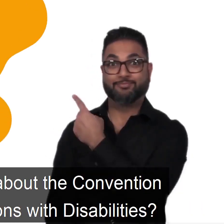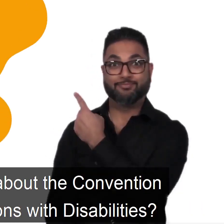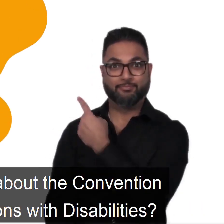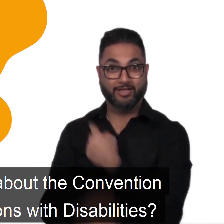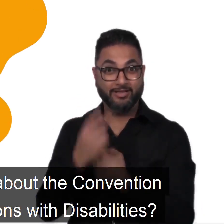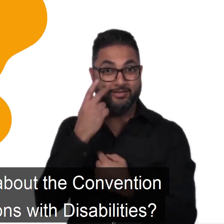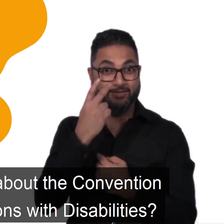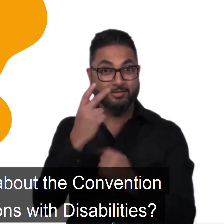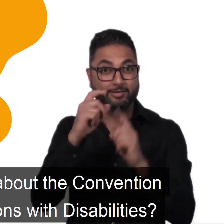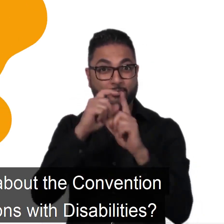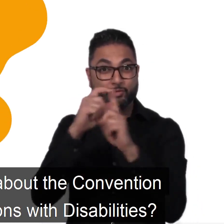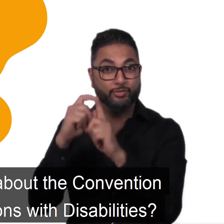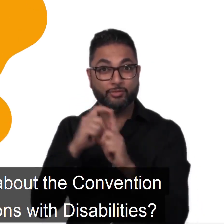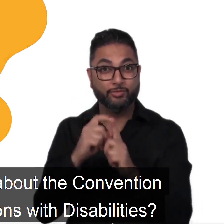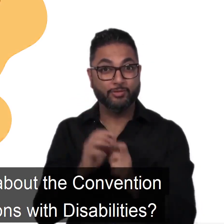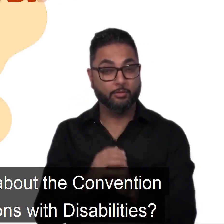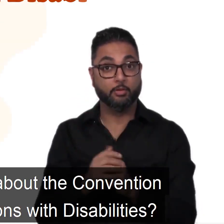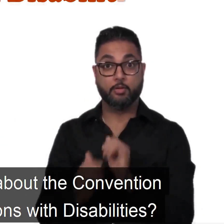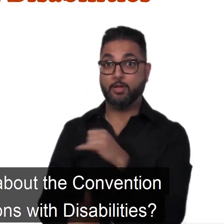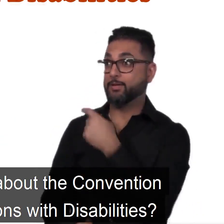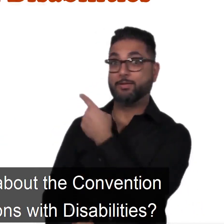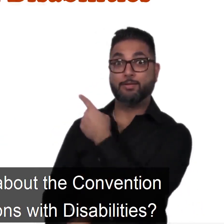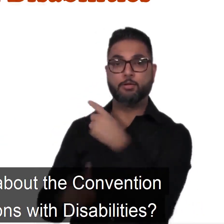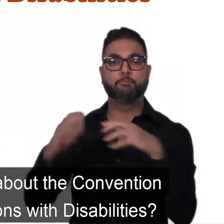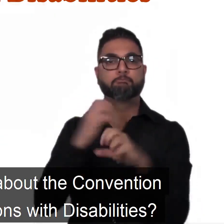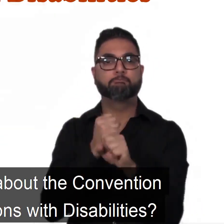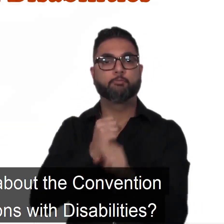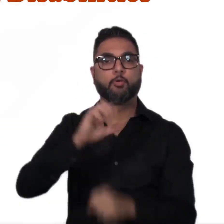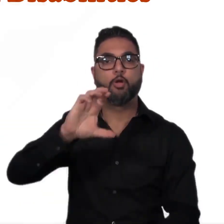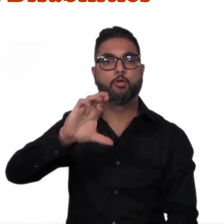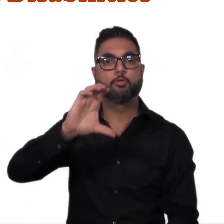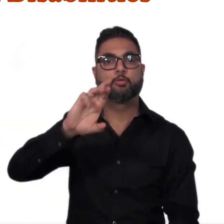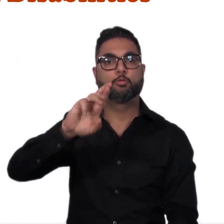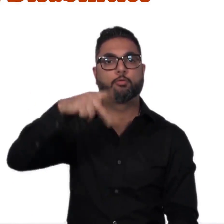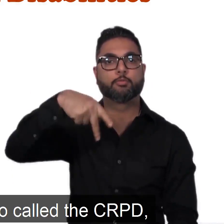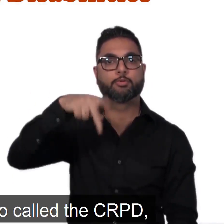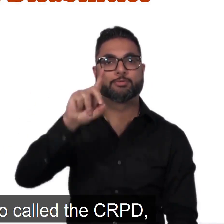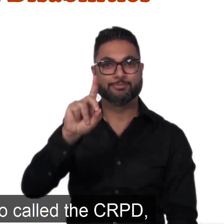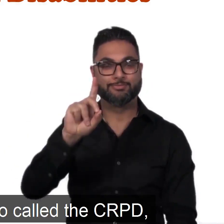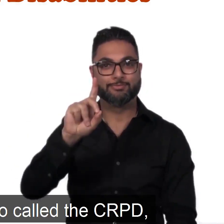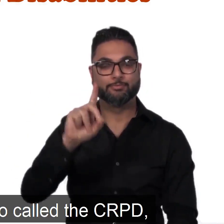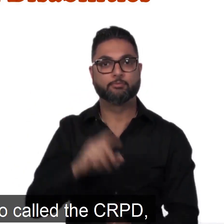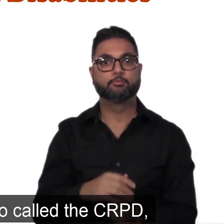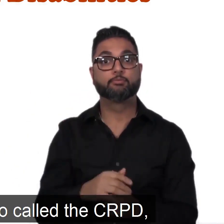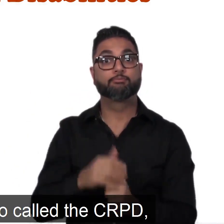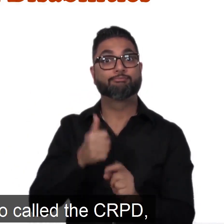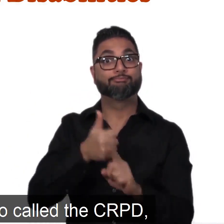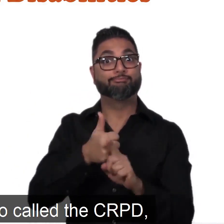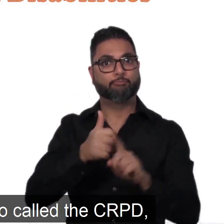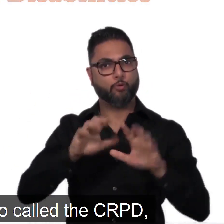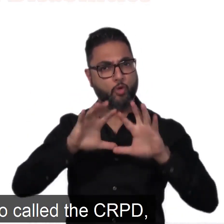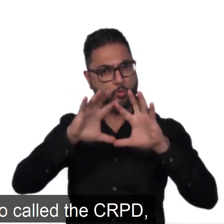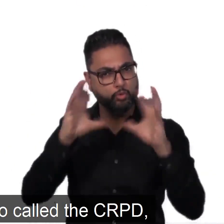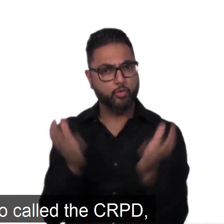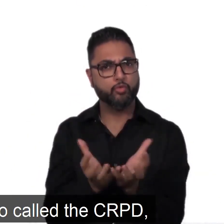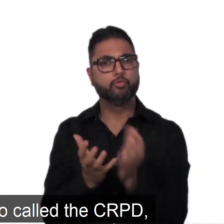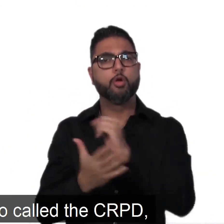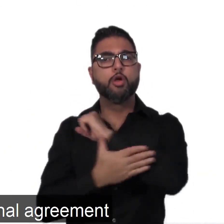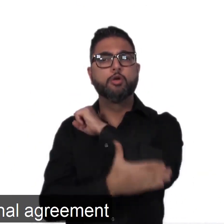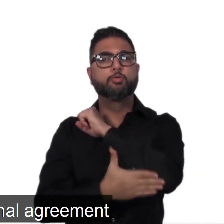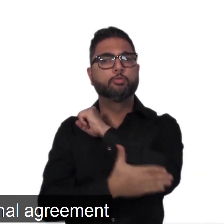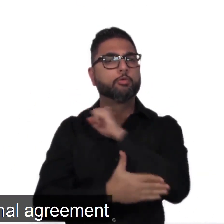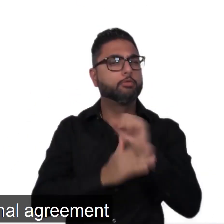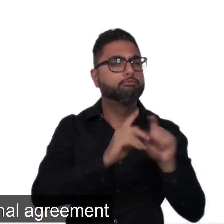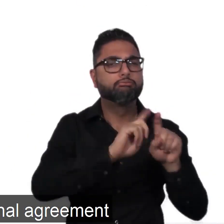Have you ever heard about the Convention on the Rights of Persons with Disabilities? This convention, also called the